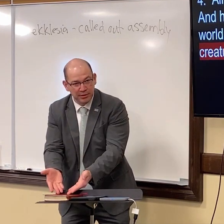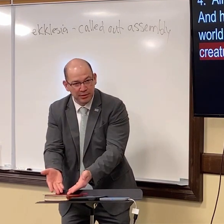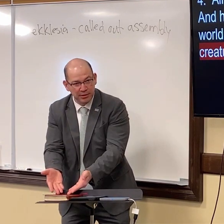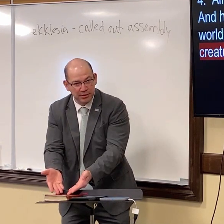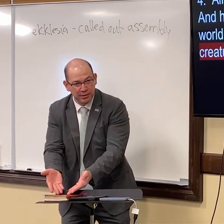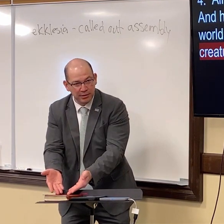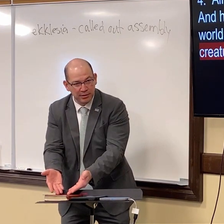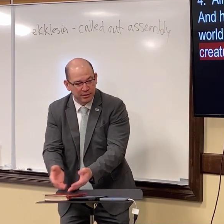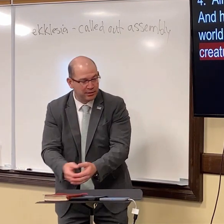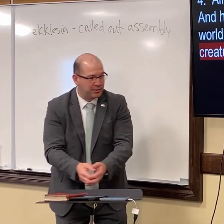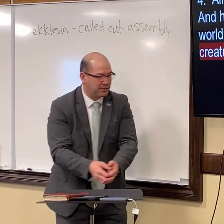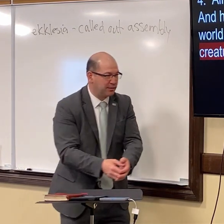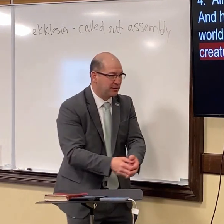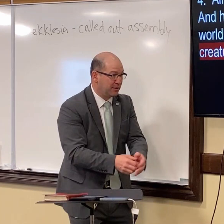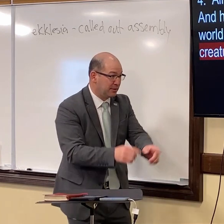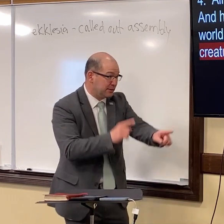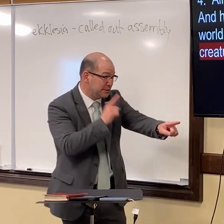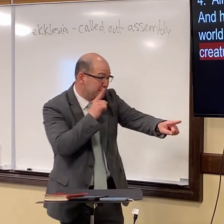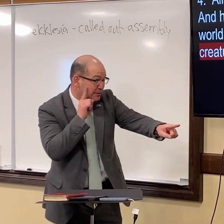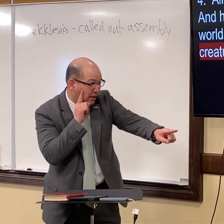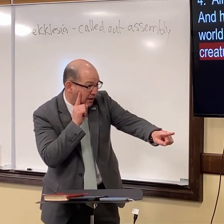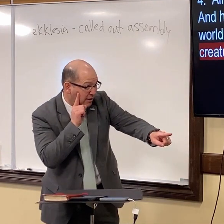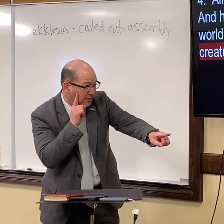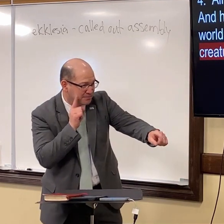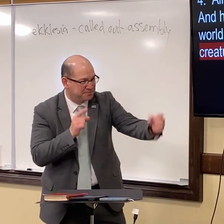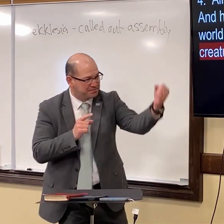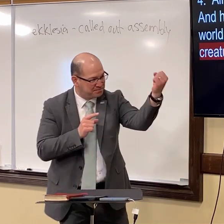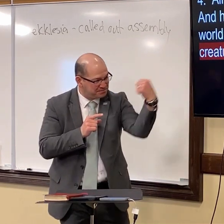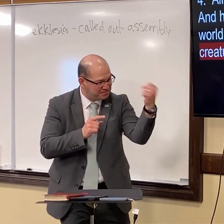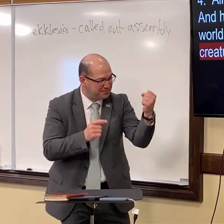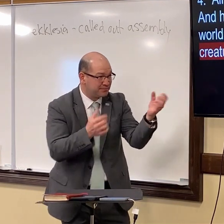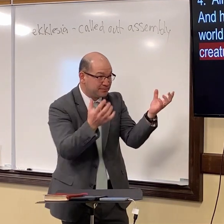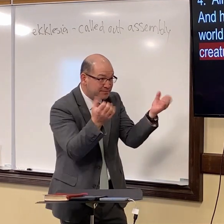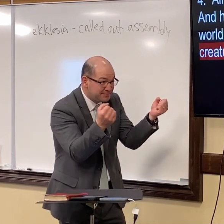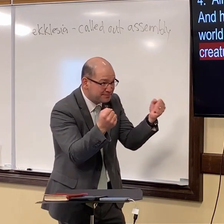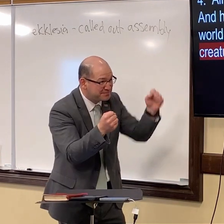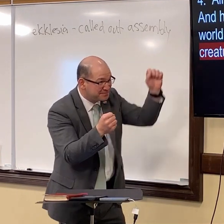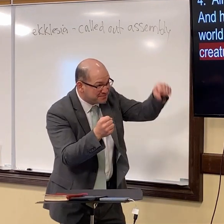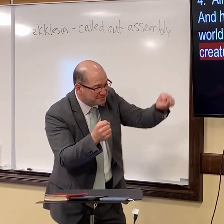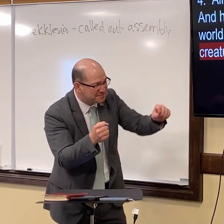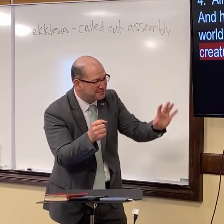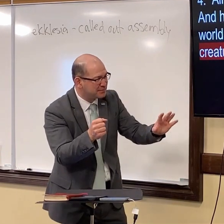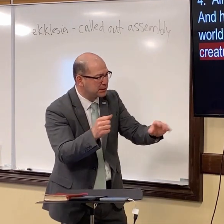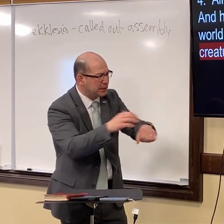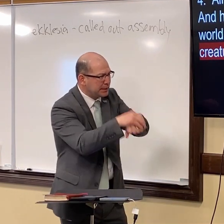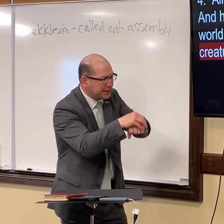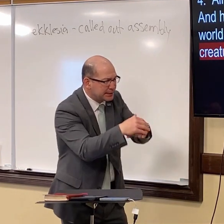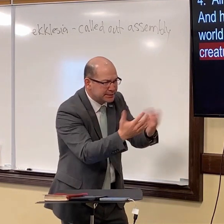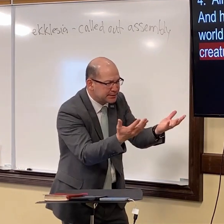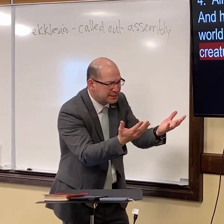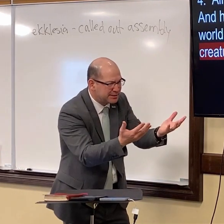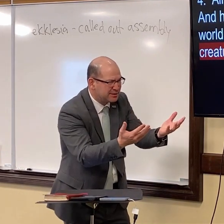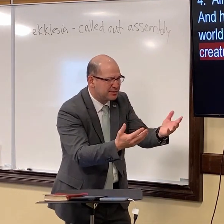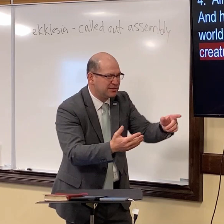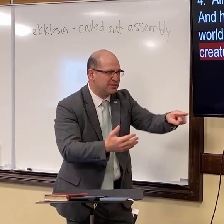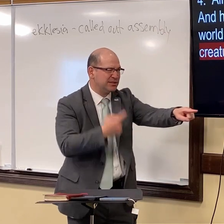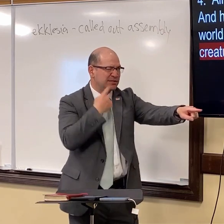The Bible is written in English. You meet someone who's deaf, they say, yeah, I'm deaf. You sign, yeah, I sign. You